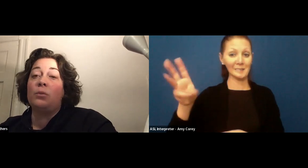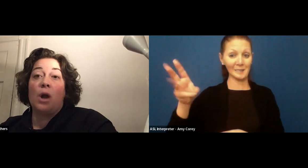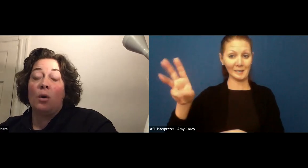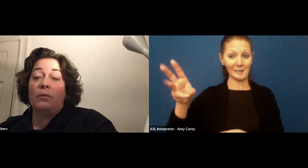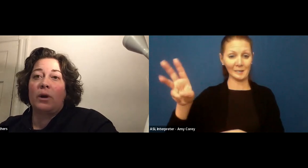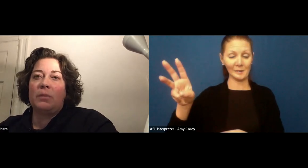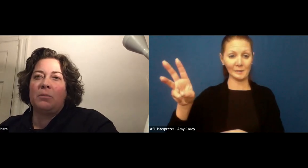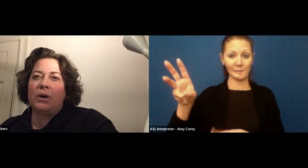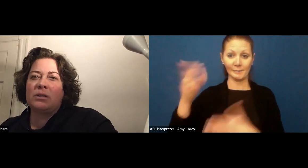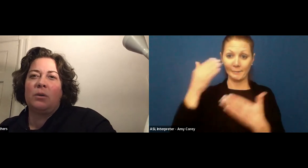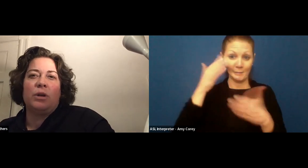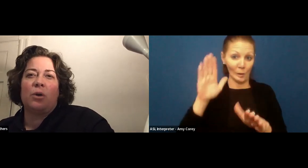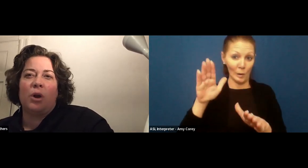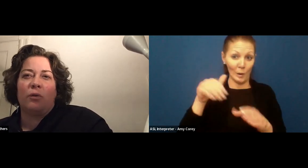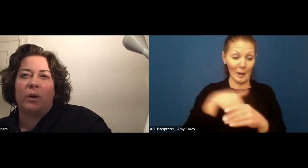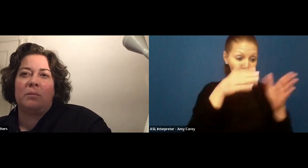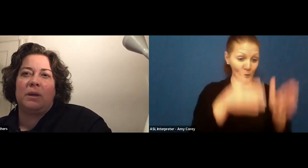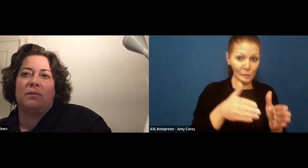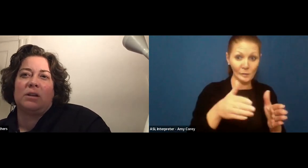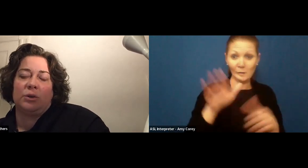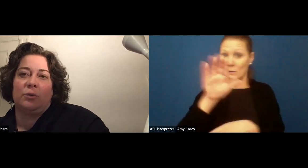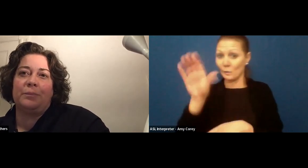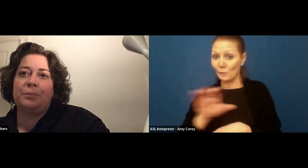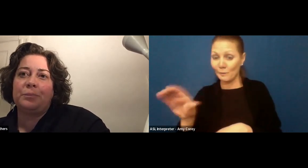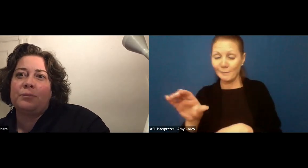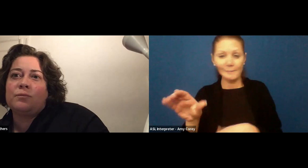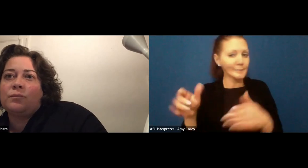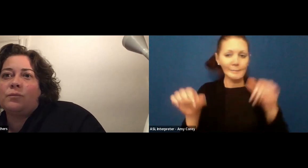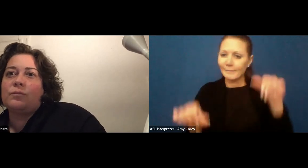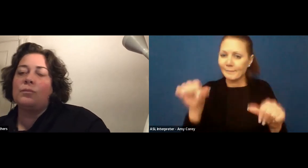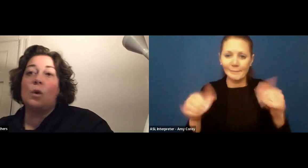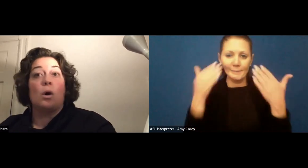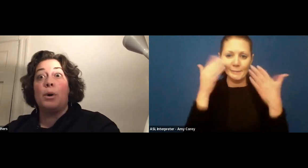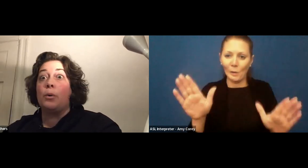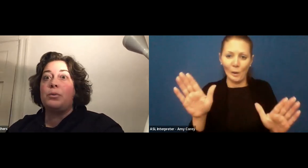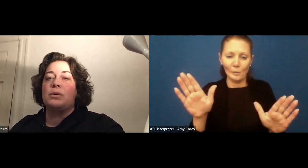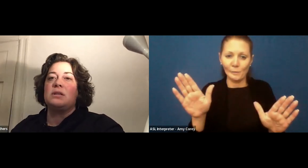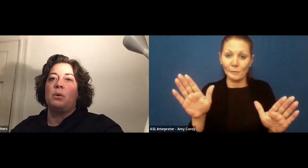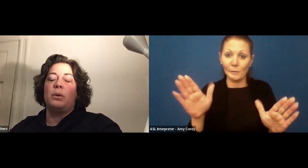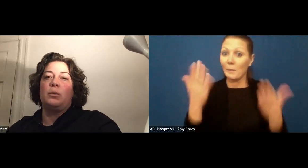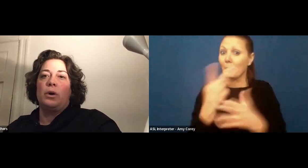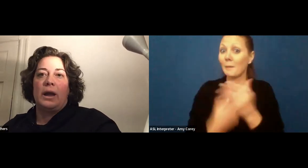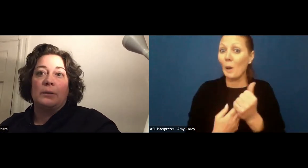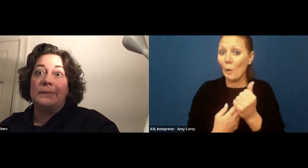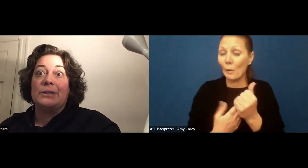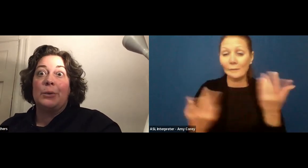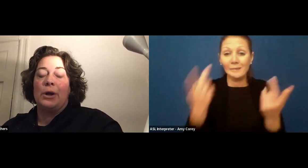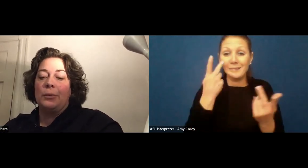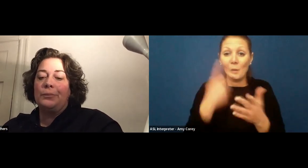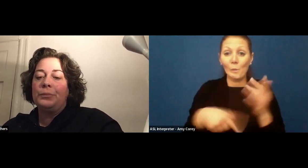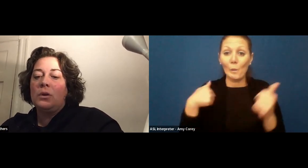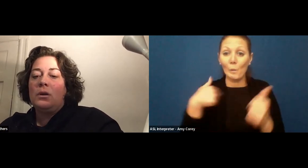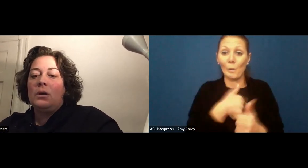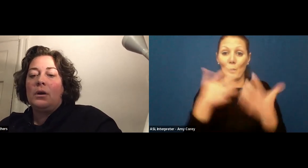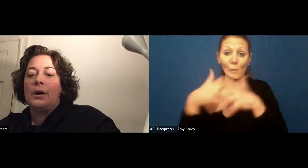And we don't know if we're going to be in person, and we don't know if we're going to be via Zoom. Or both. We'll see what we can work out. I don't